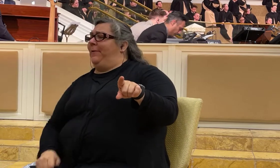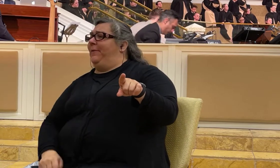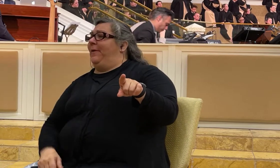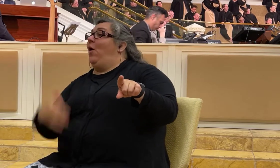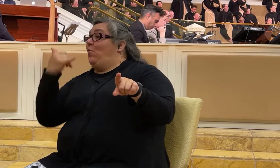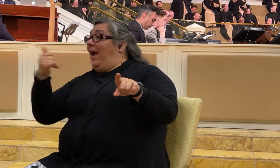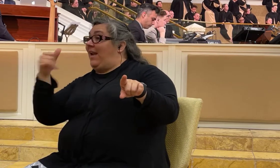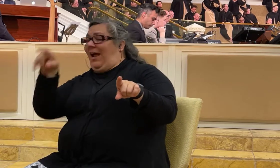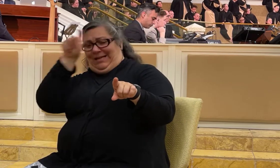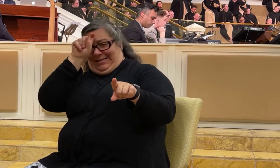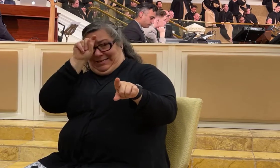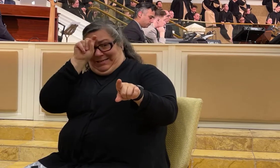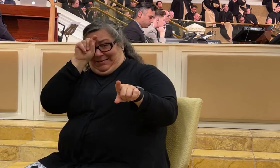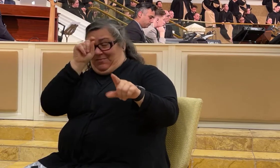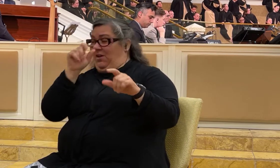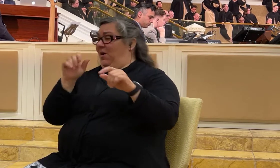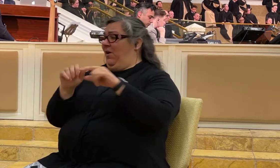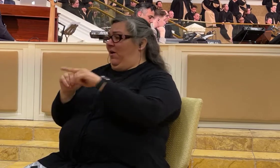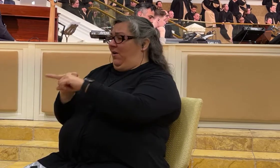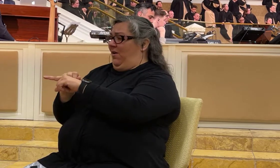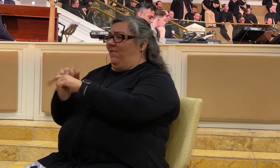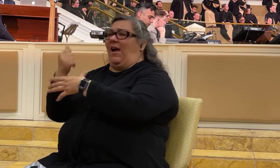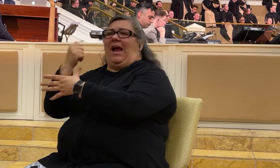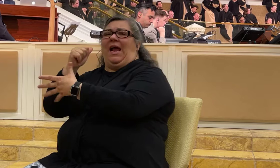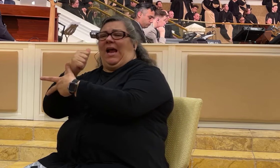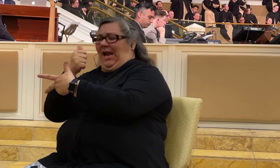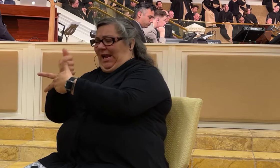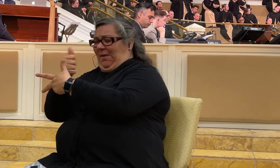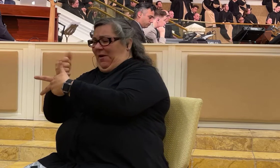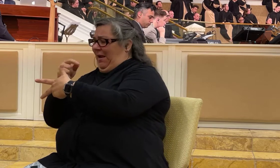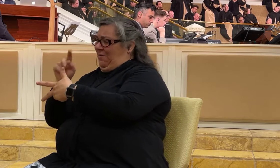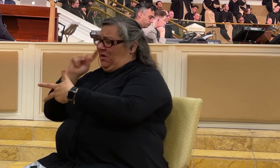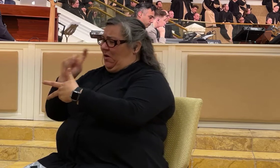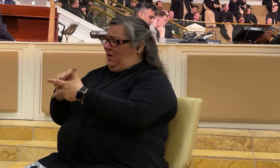now, with the famine on and the